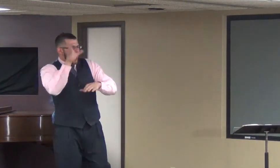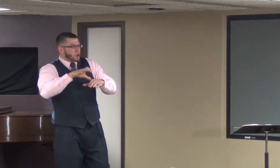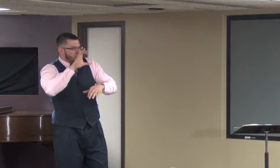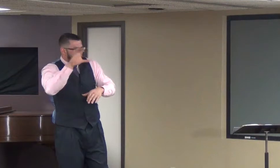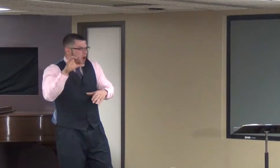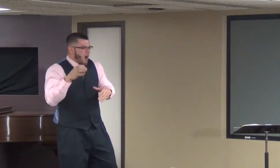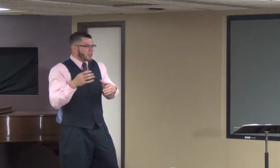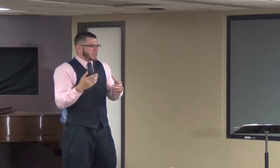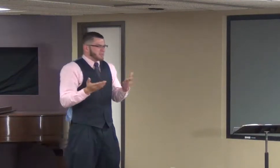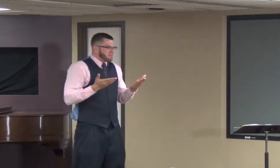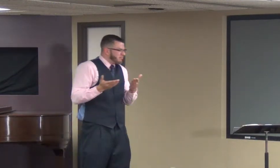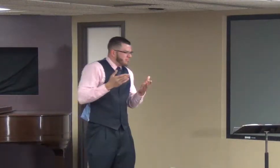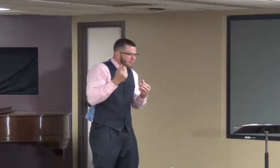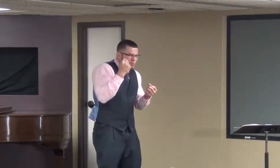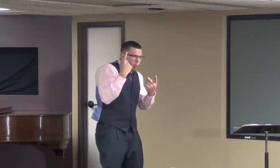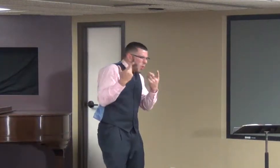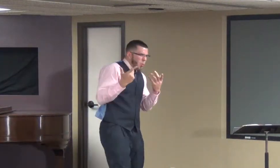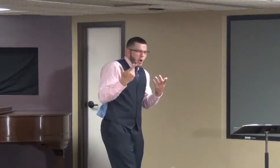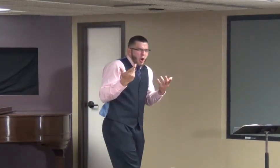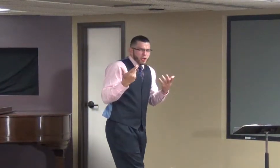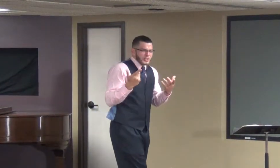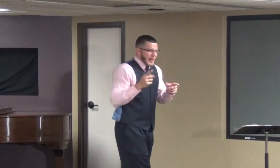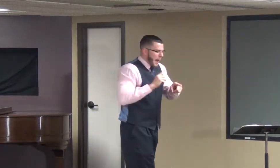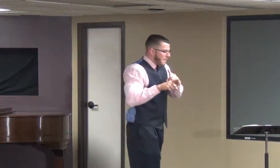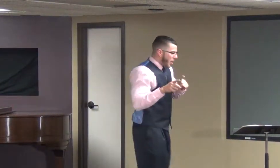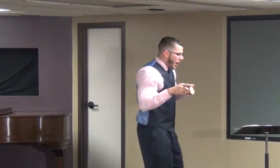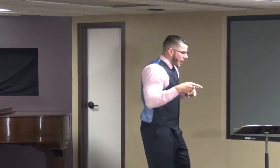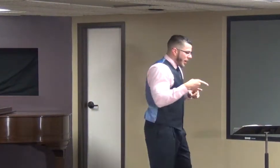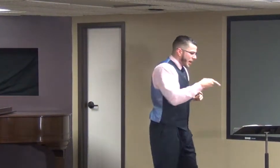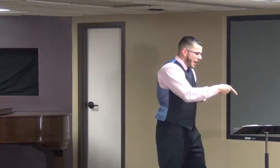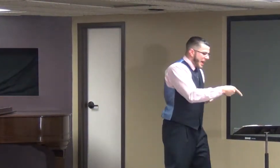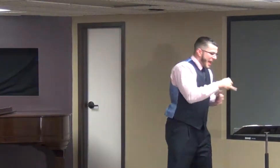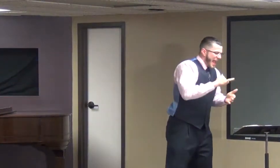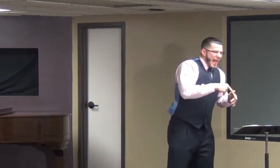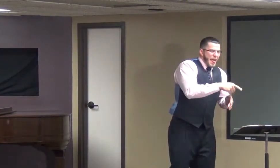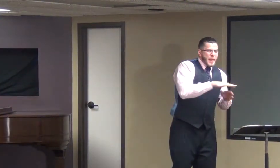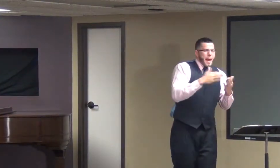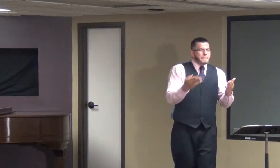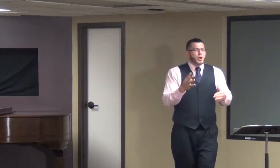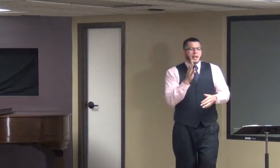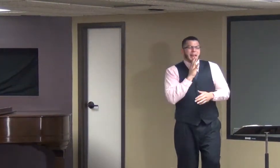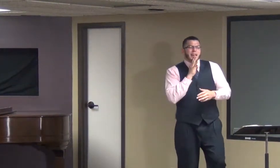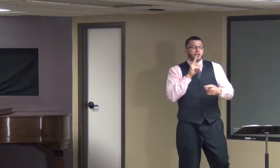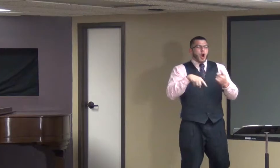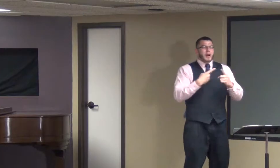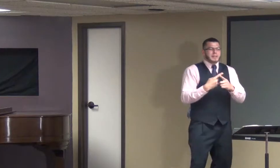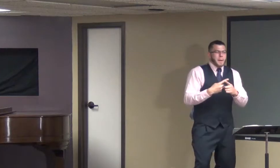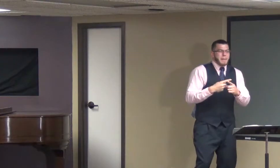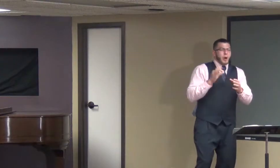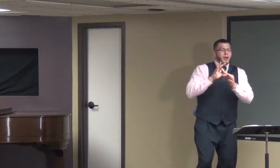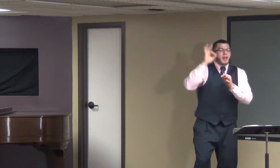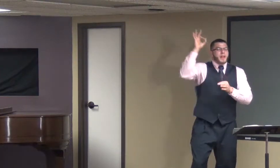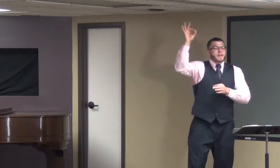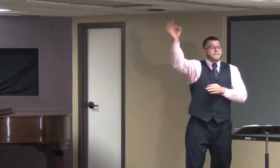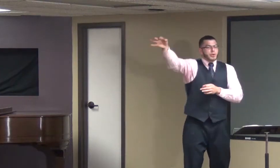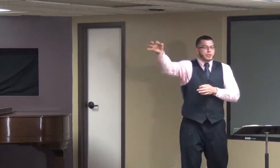the cross. You don't understand, but in that book, it talks about the